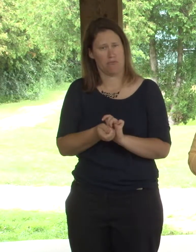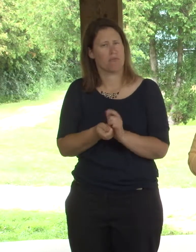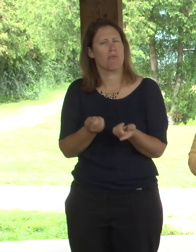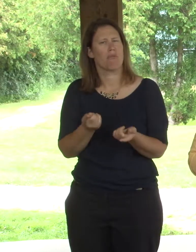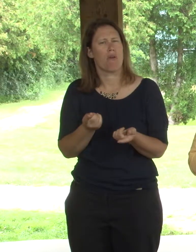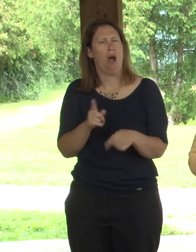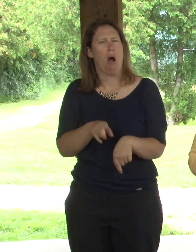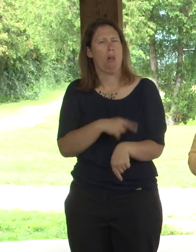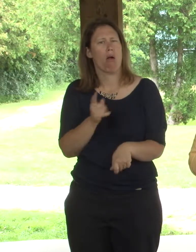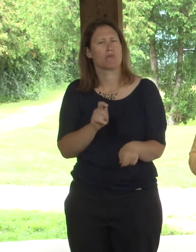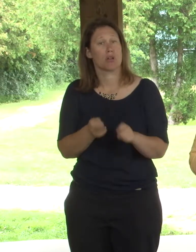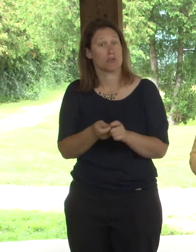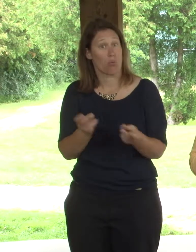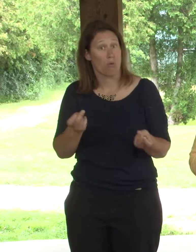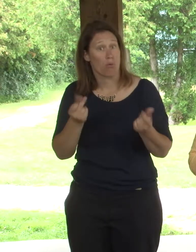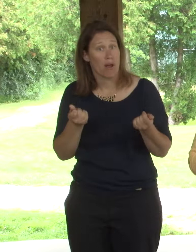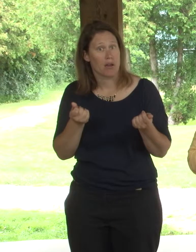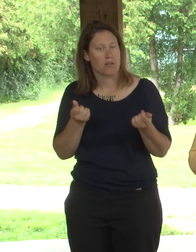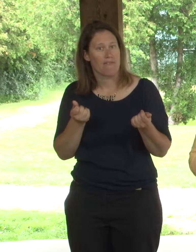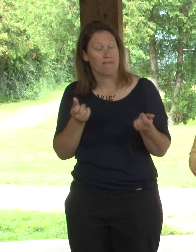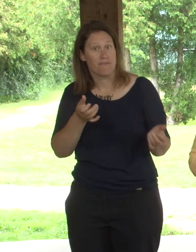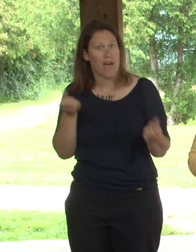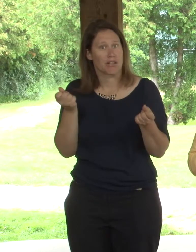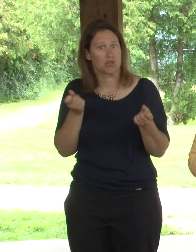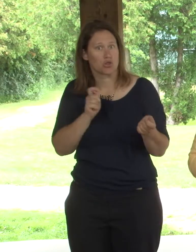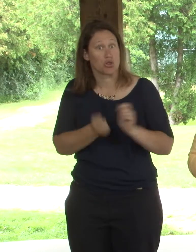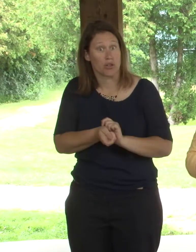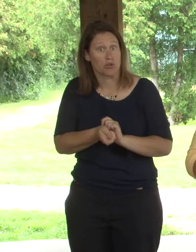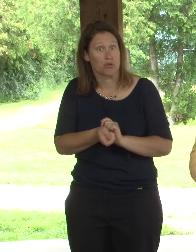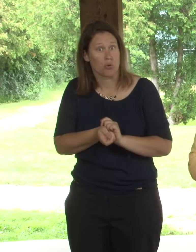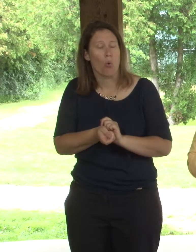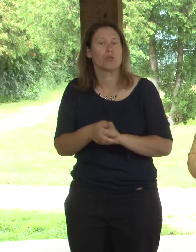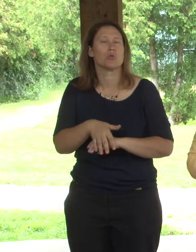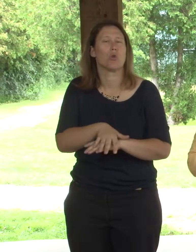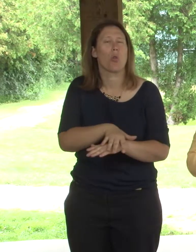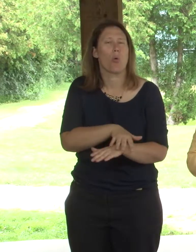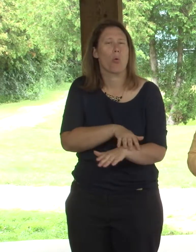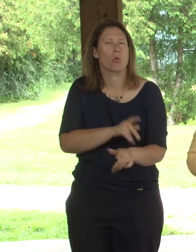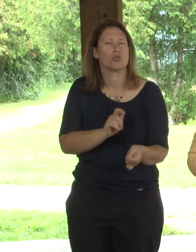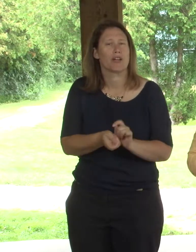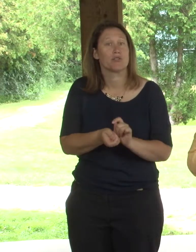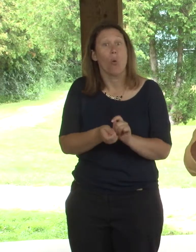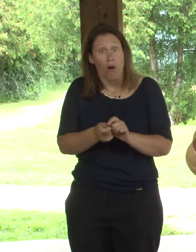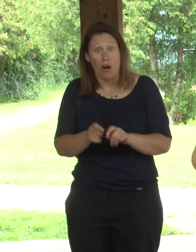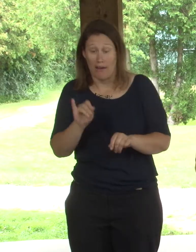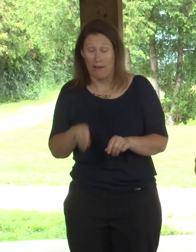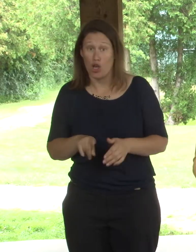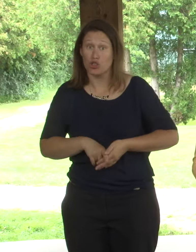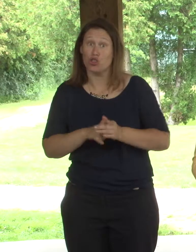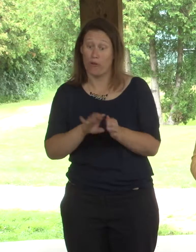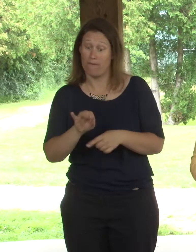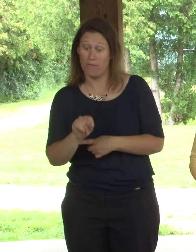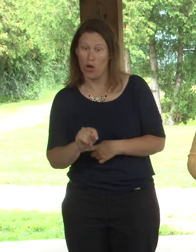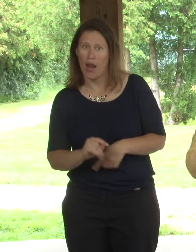to notice this discoloration changing very rapidly, migrating up the leg, we need to